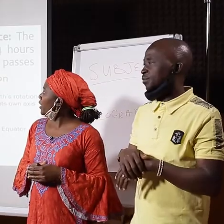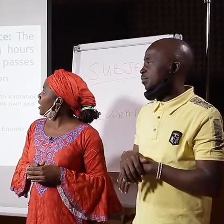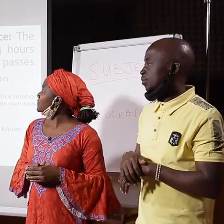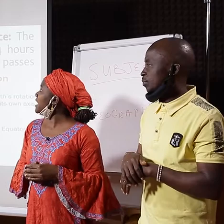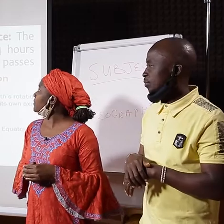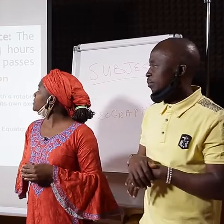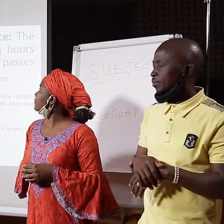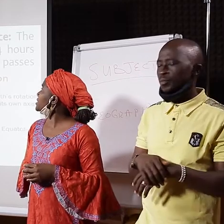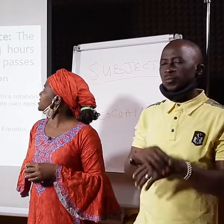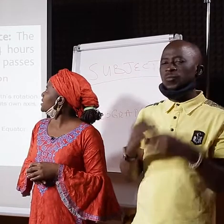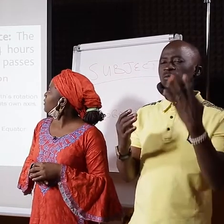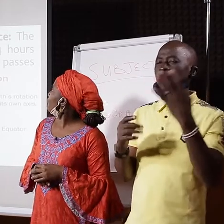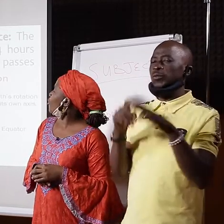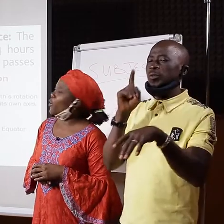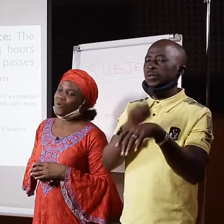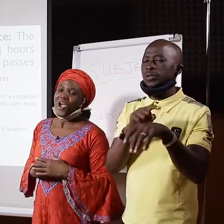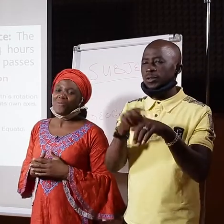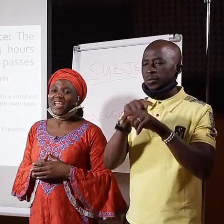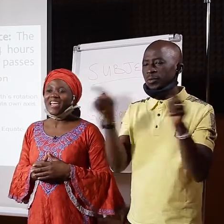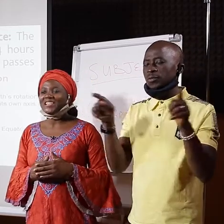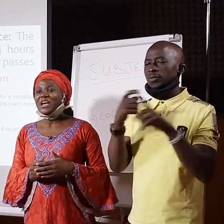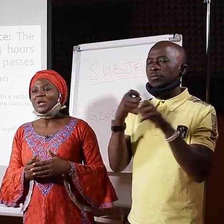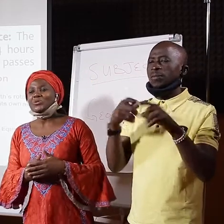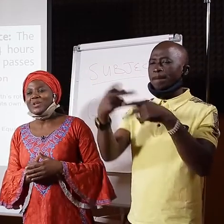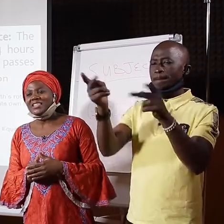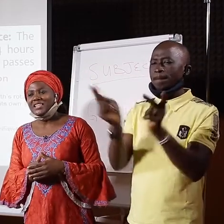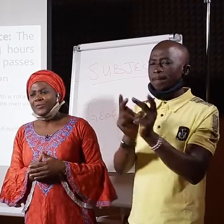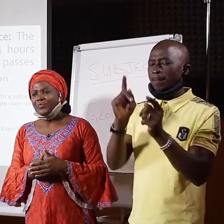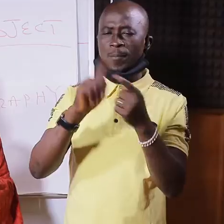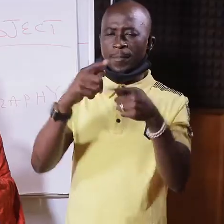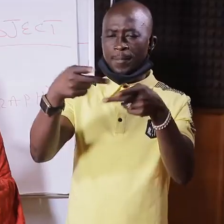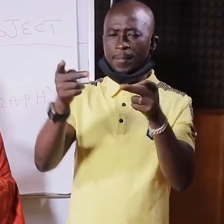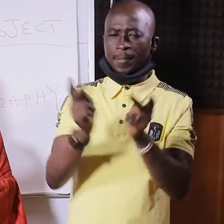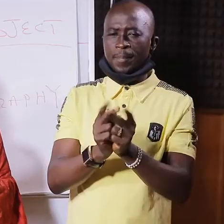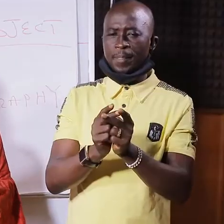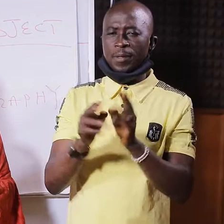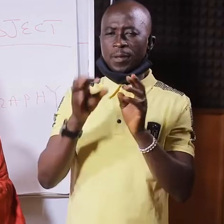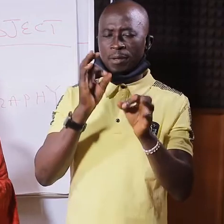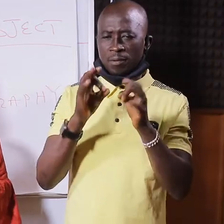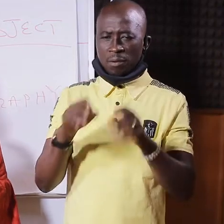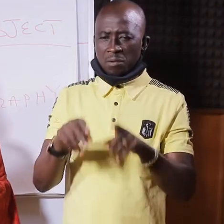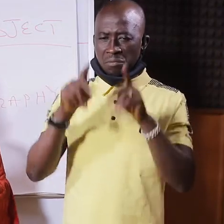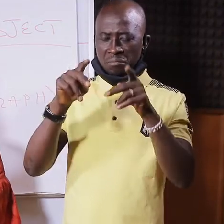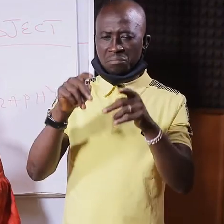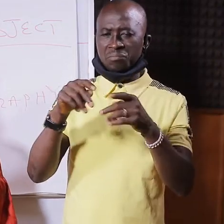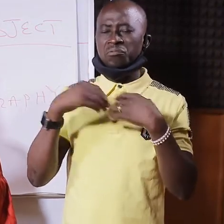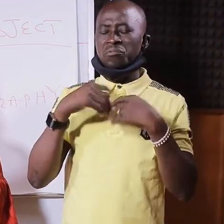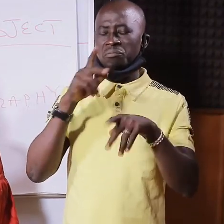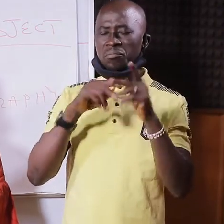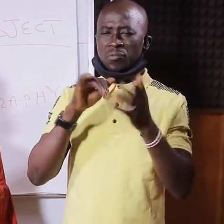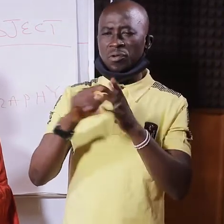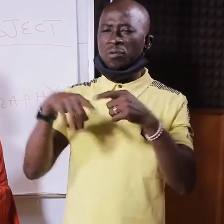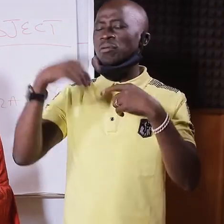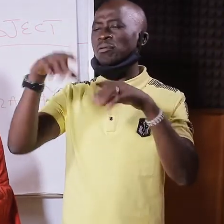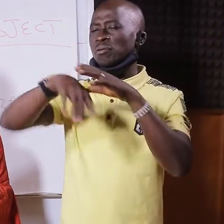four, we have time difference from place to place. if you're opportune to have people that have traveled to other